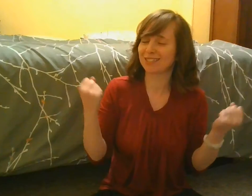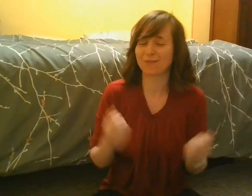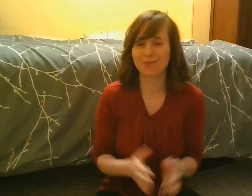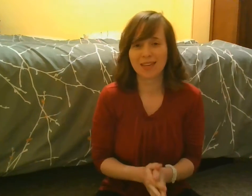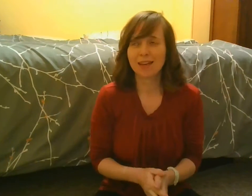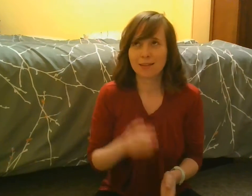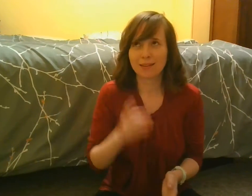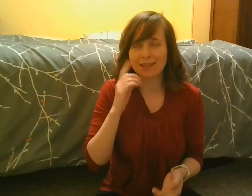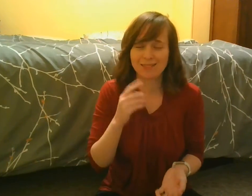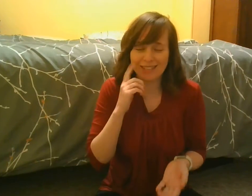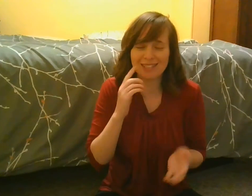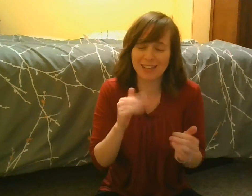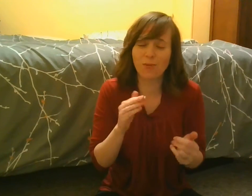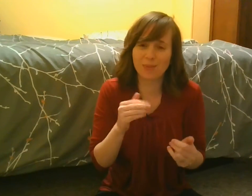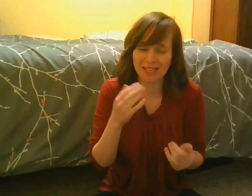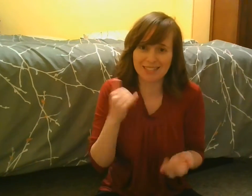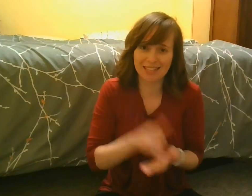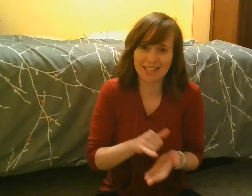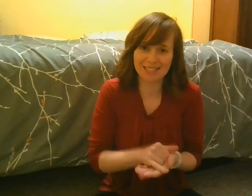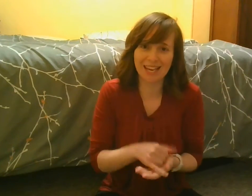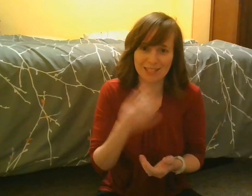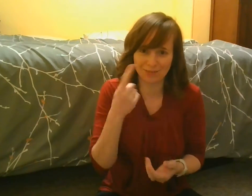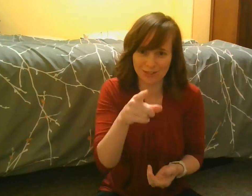So I hope that's the case for you.